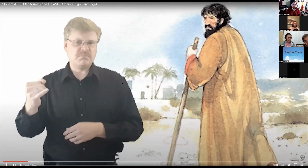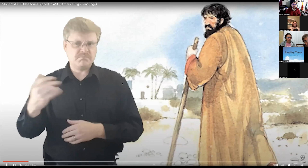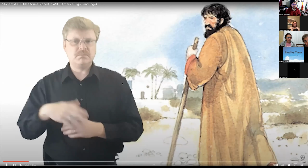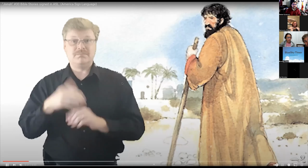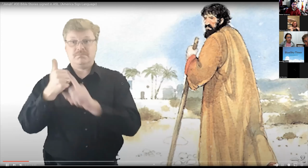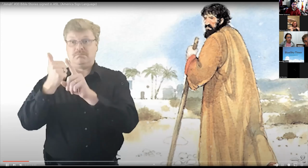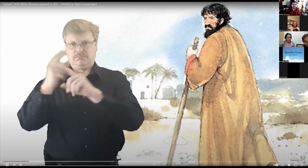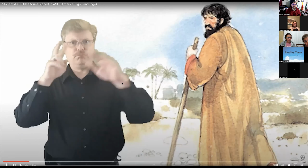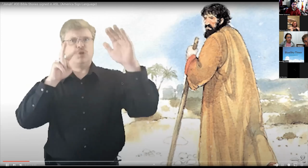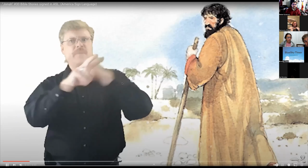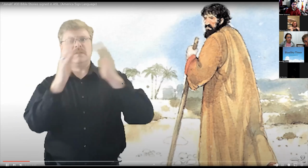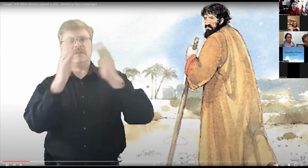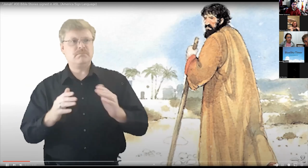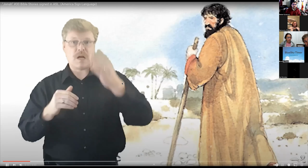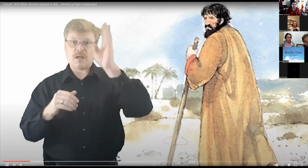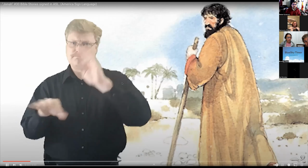Jonah,